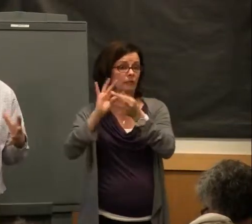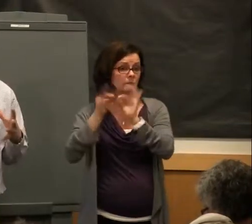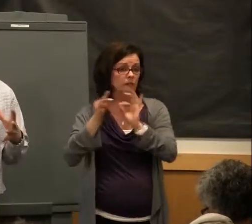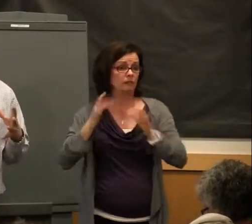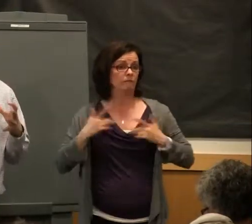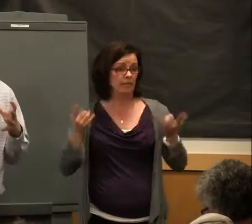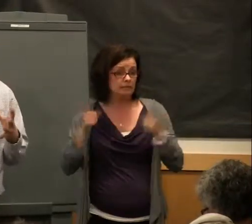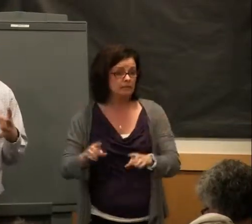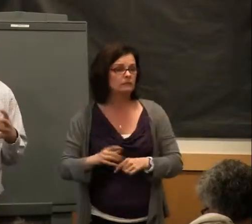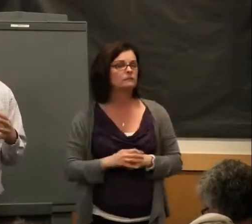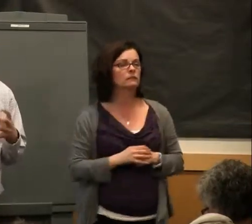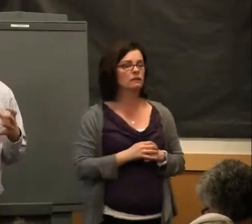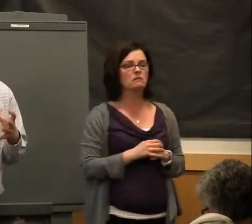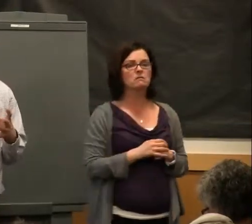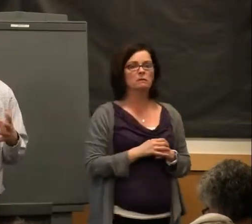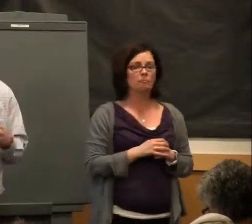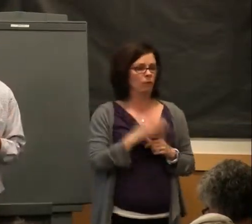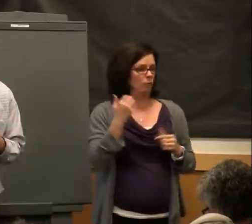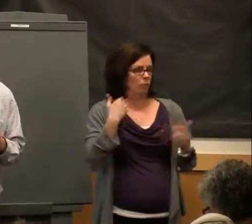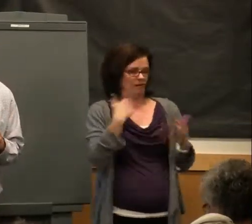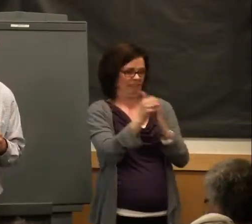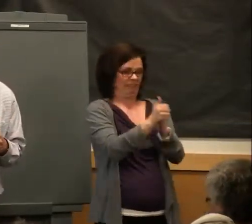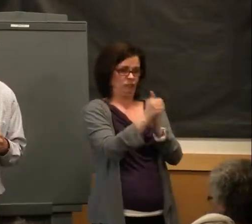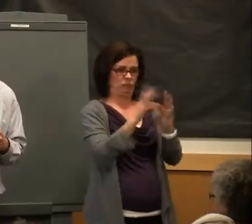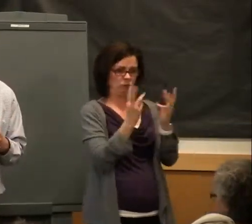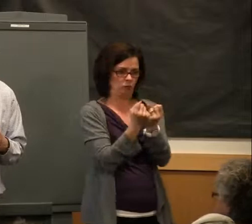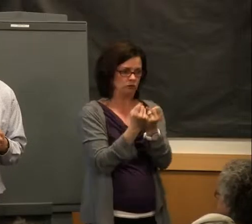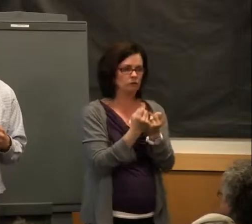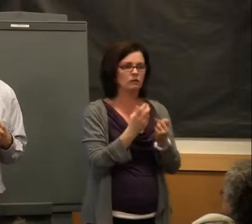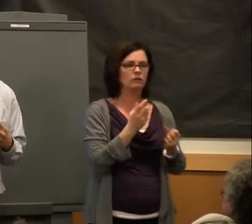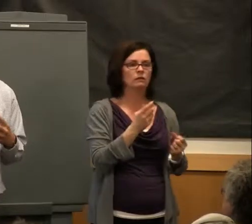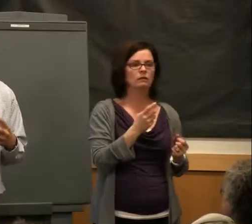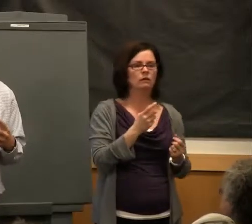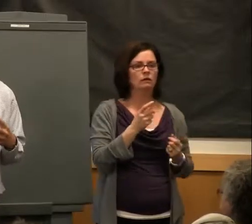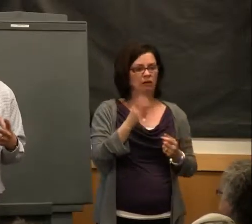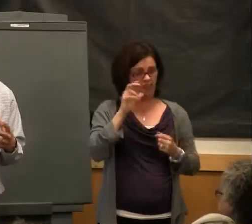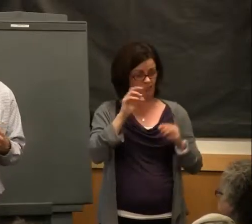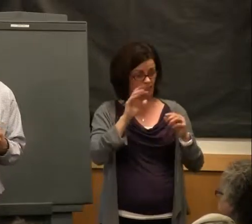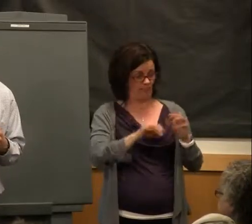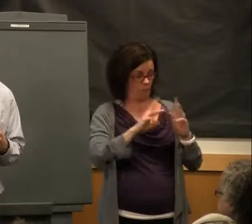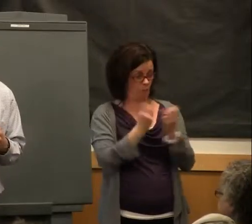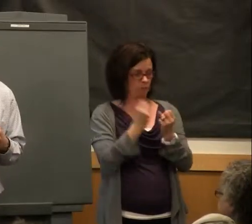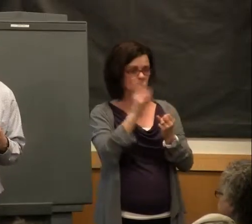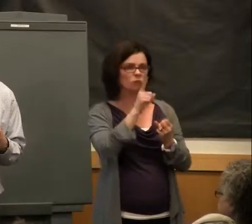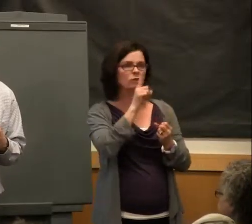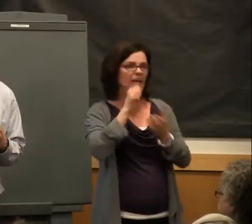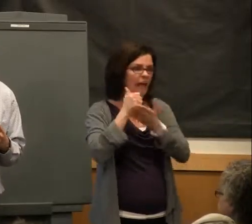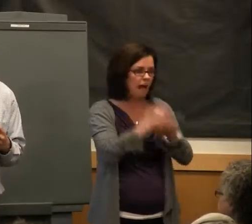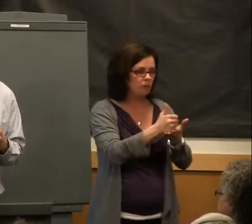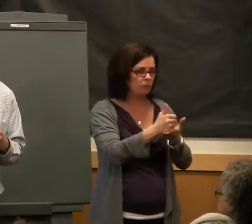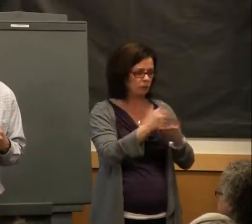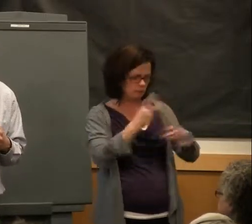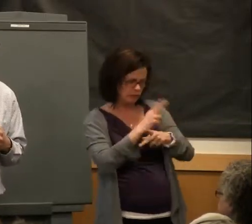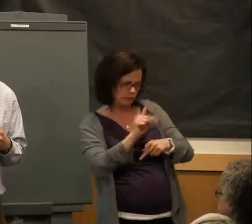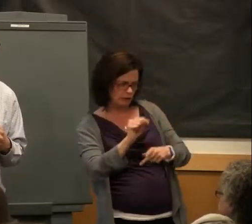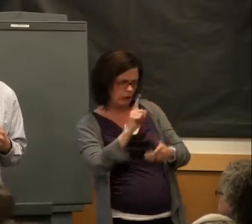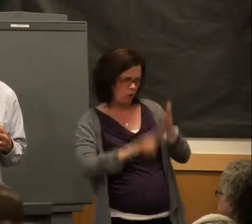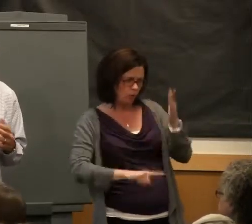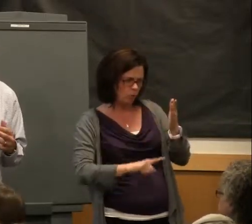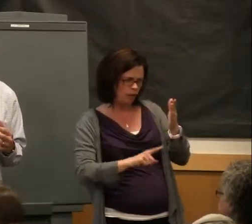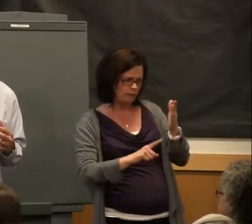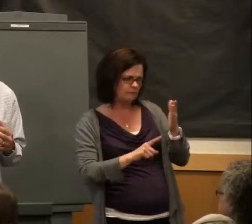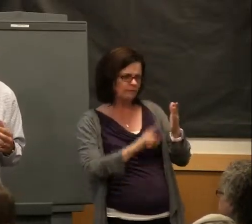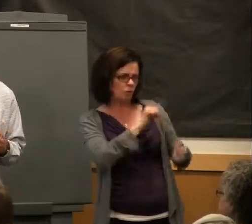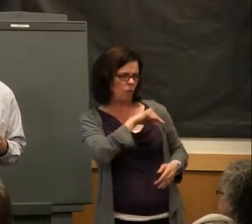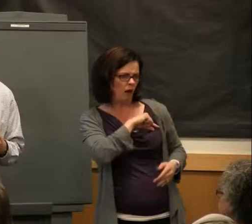then we have just leadership workshops where we really help you to identify what are those qualities of a leader, what